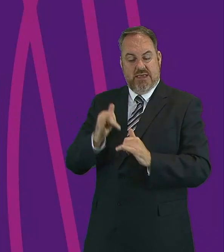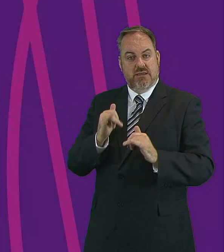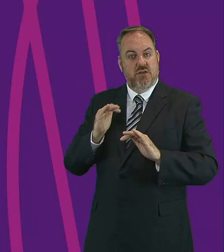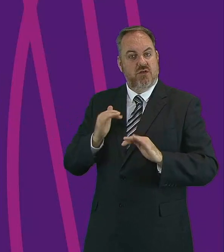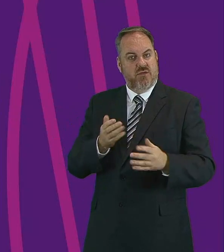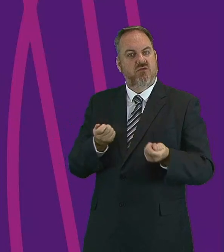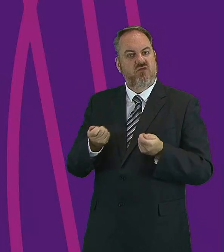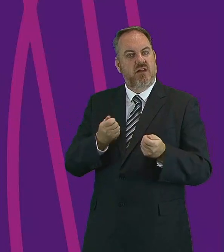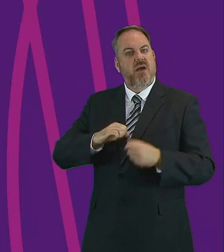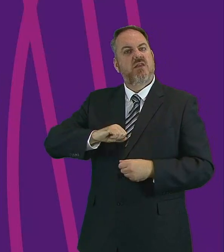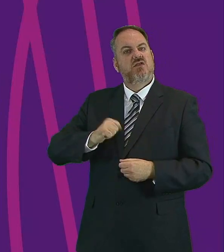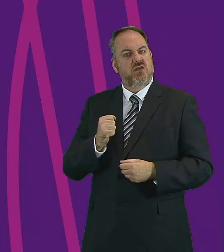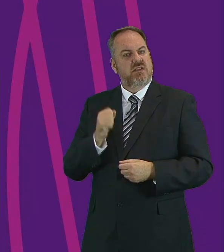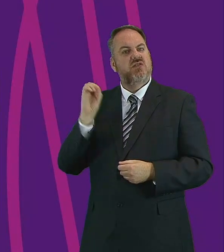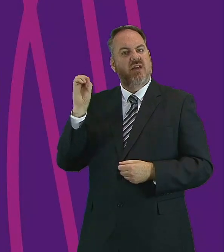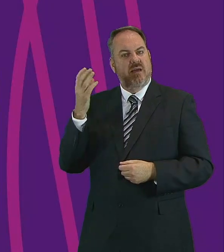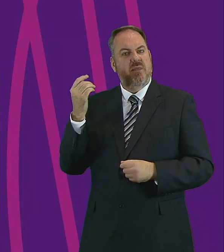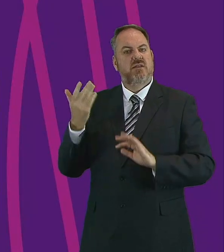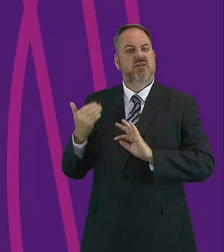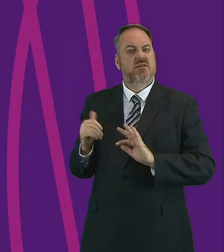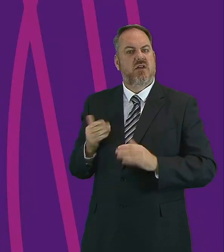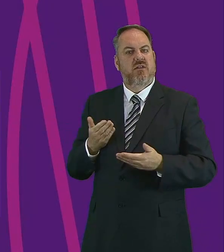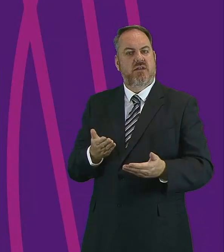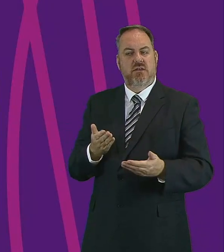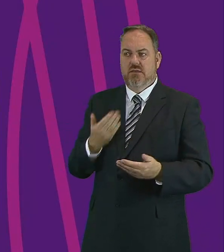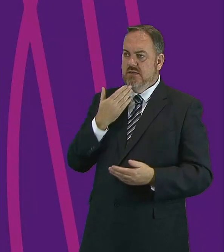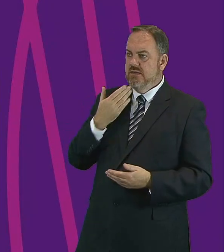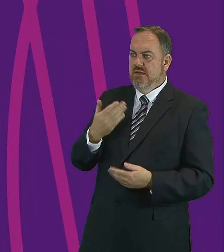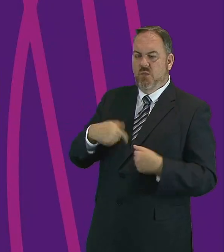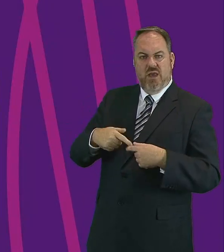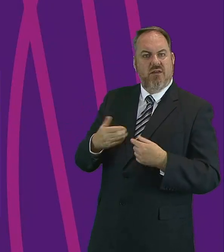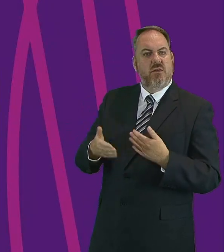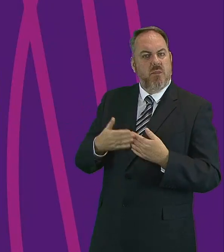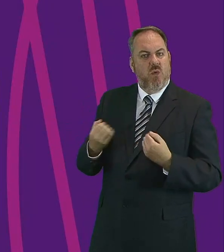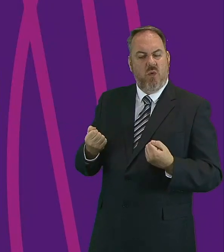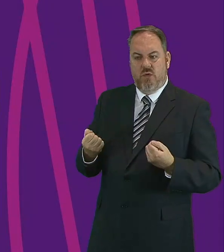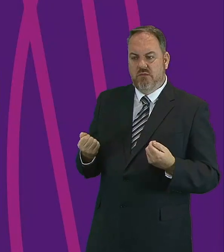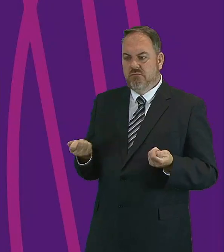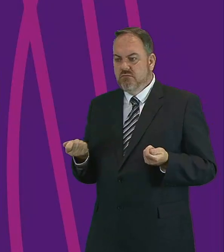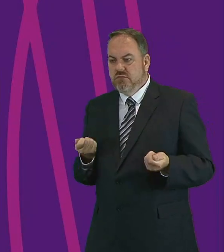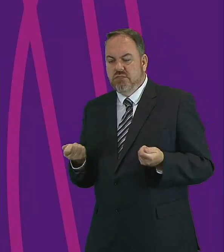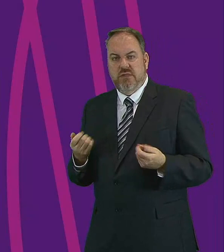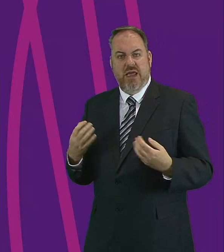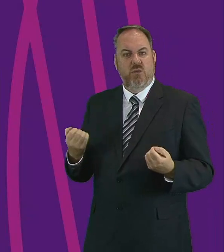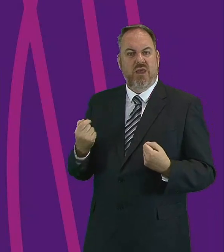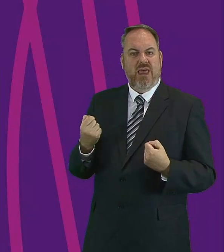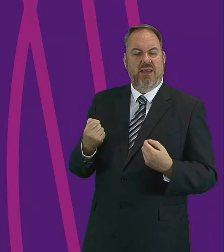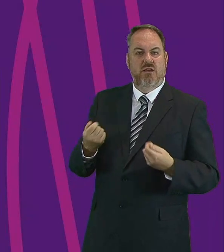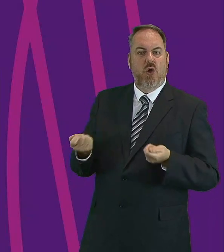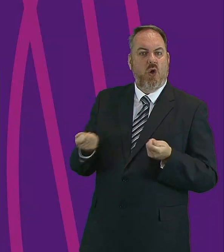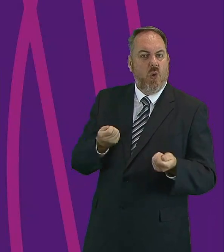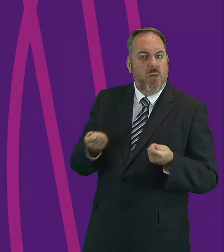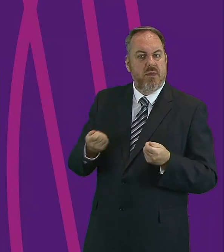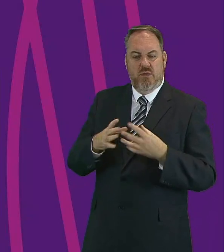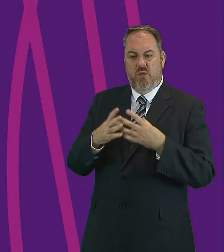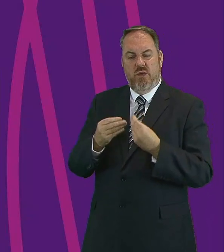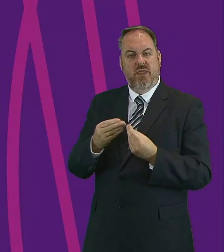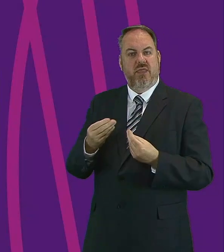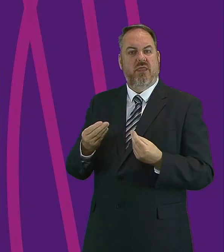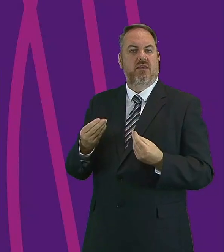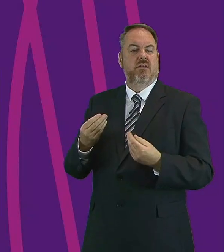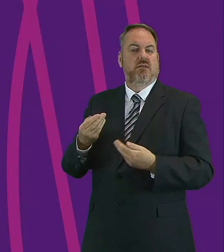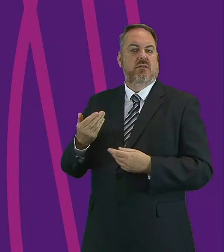does give us greater flexibility and allows us to make sure that we're building the required resilience into that. I have not been aware of particular issues